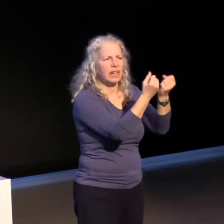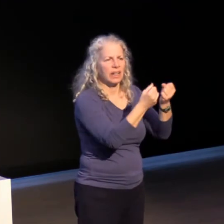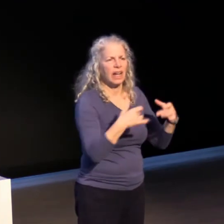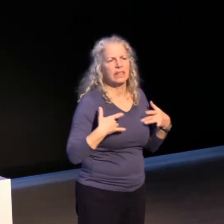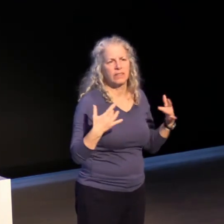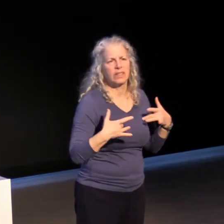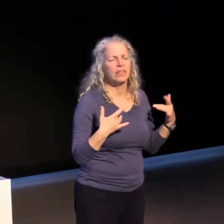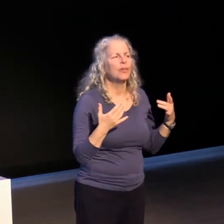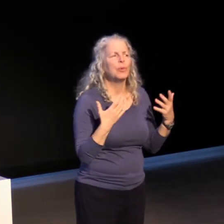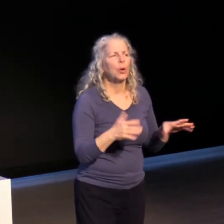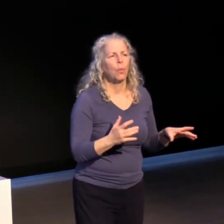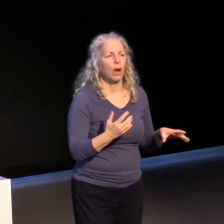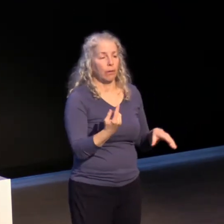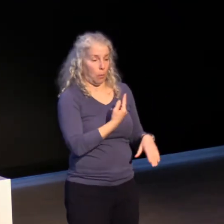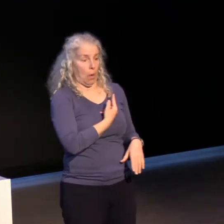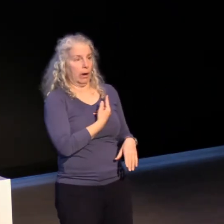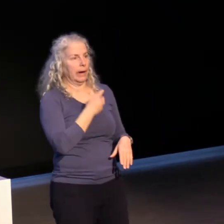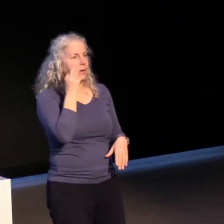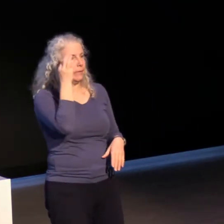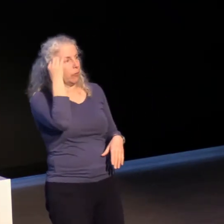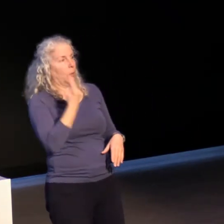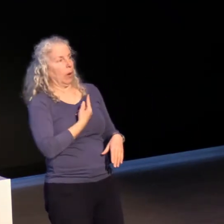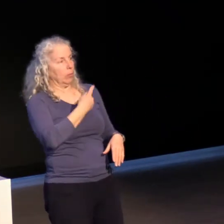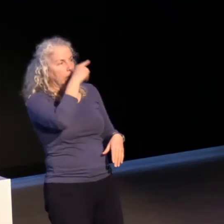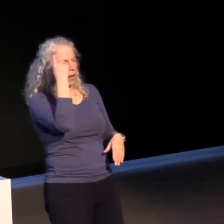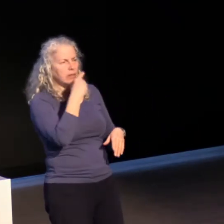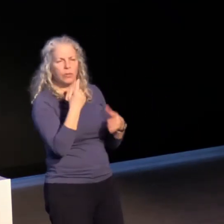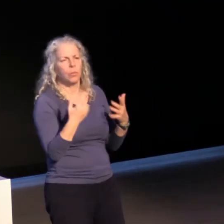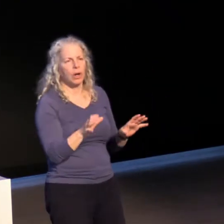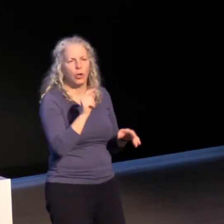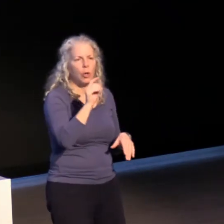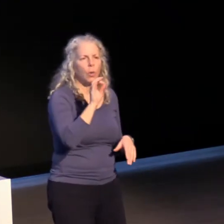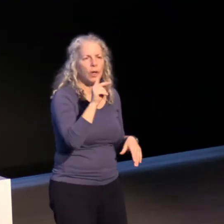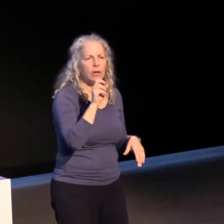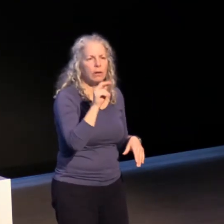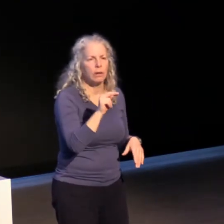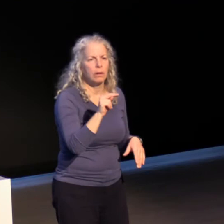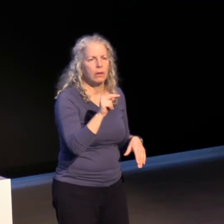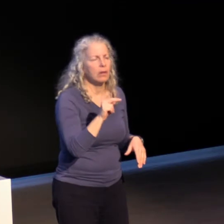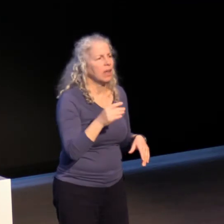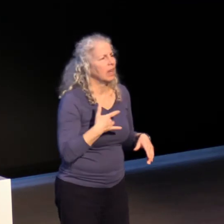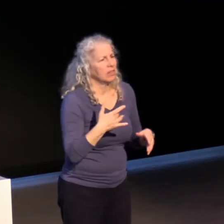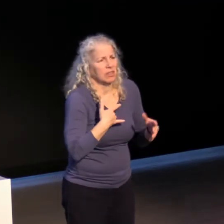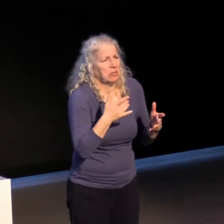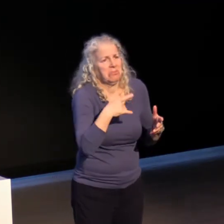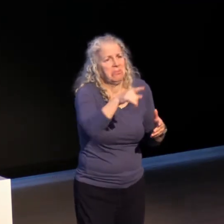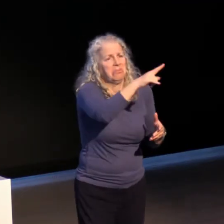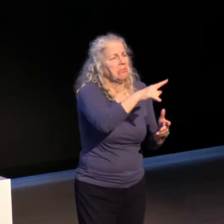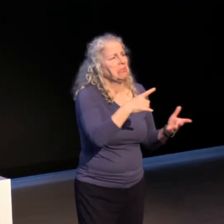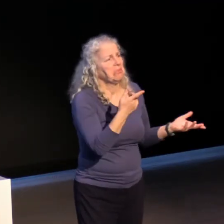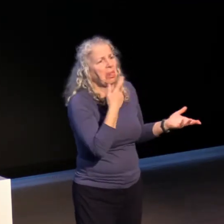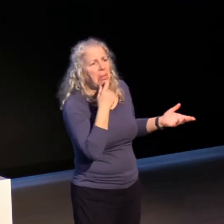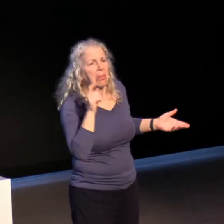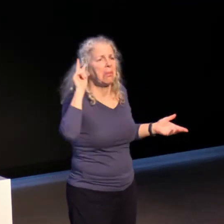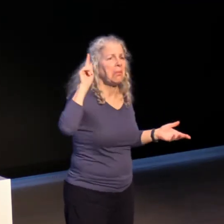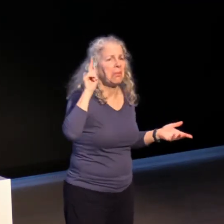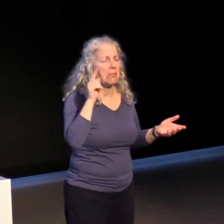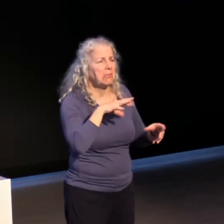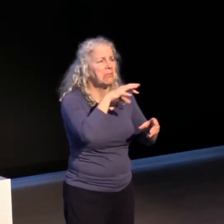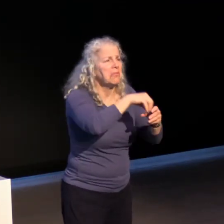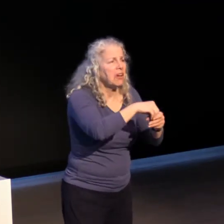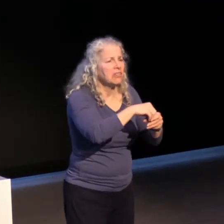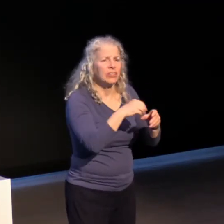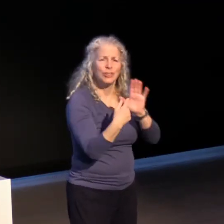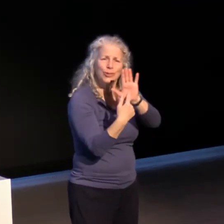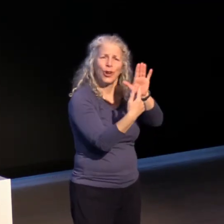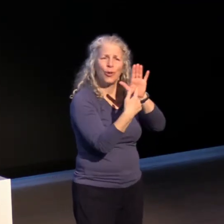of tokenism? The answer I give is simple. Just do whatever you want. Don't be afraid of showing experimental